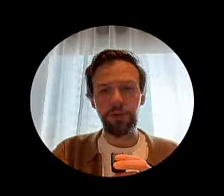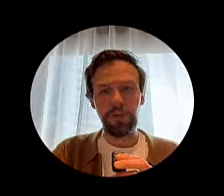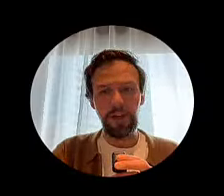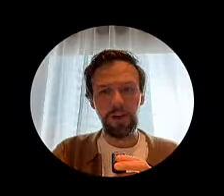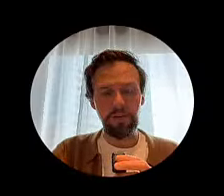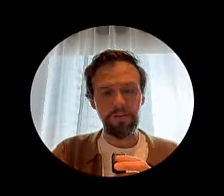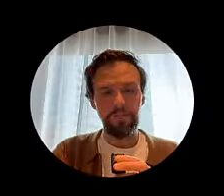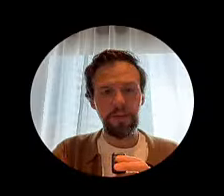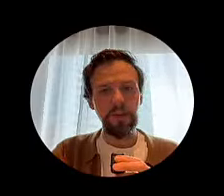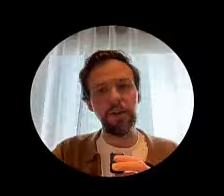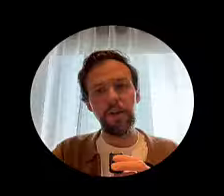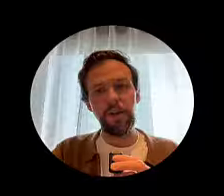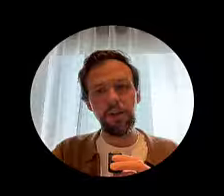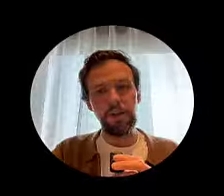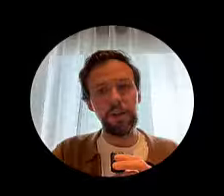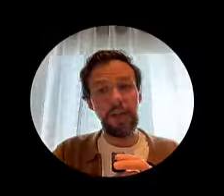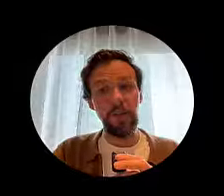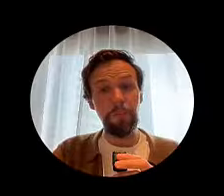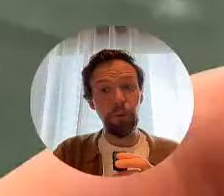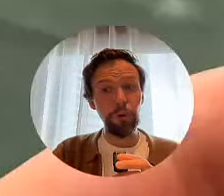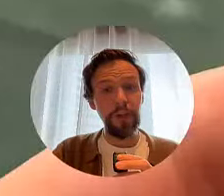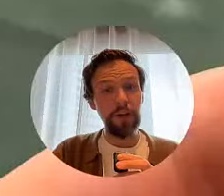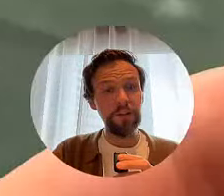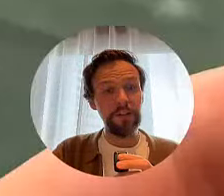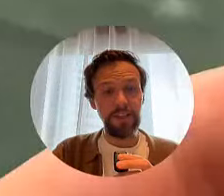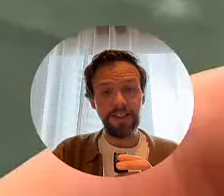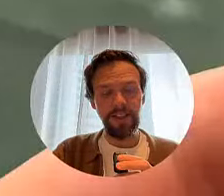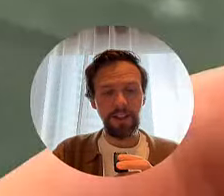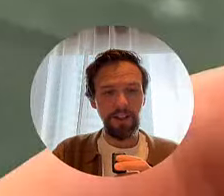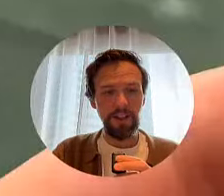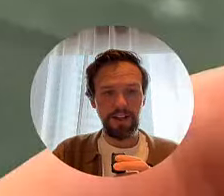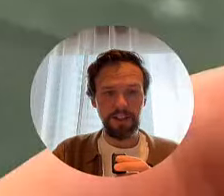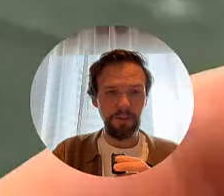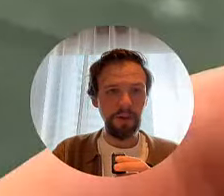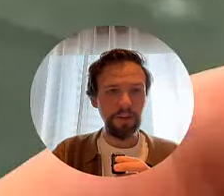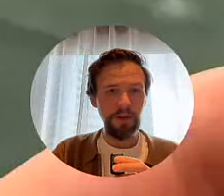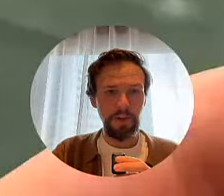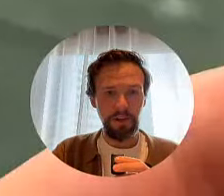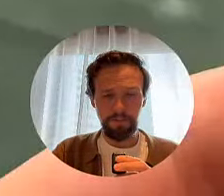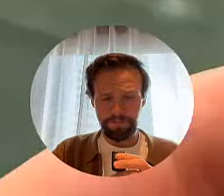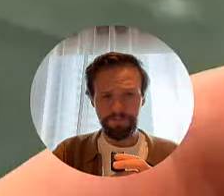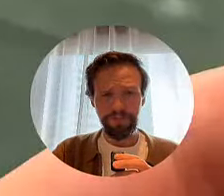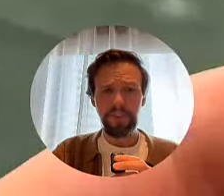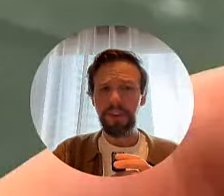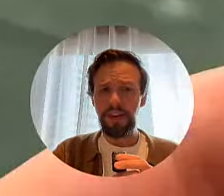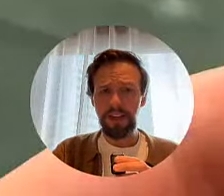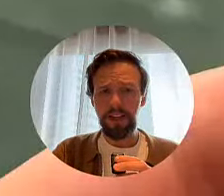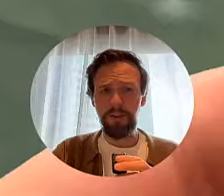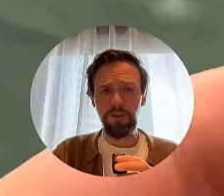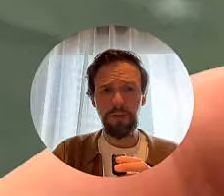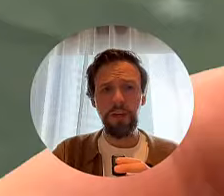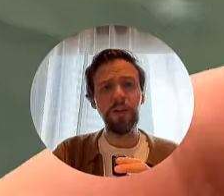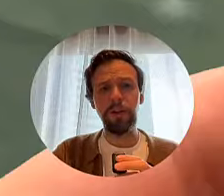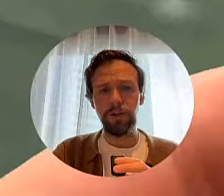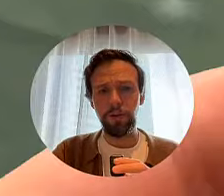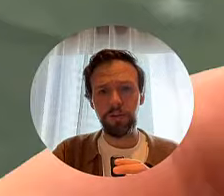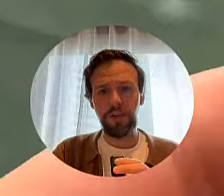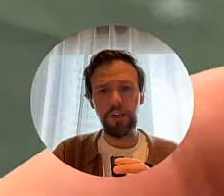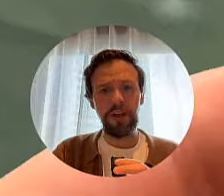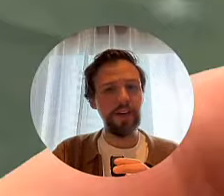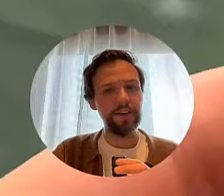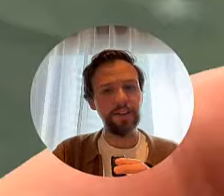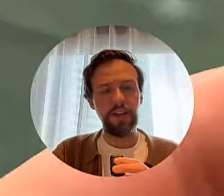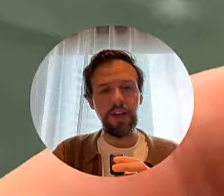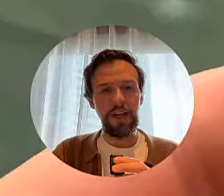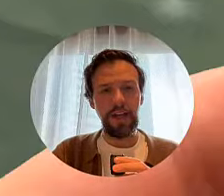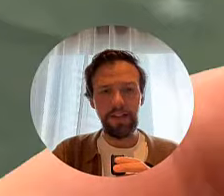how much you care." They pulled out this little accessibility pin, gave it to me, looked me